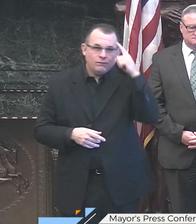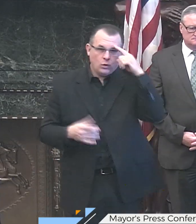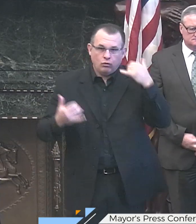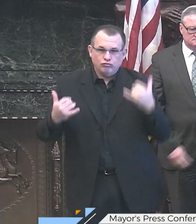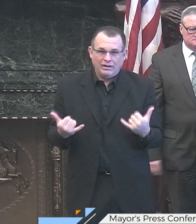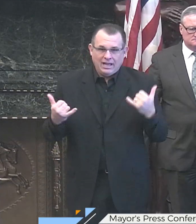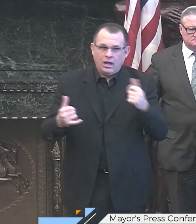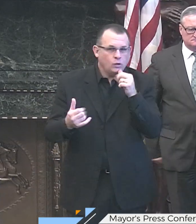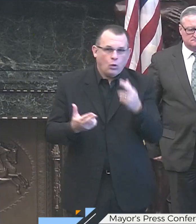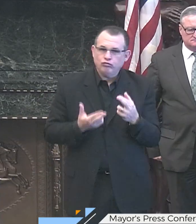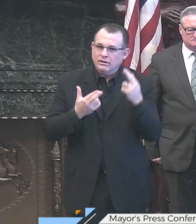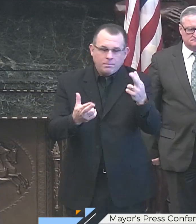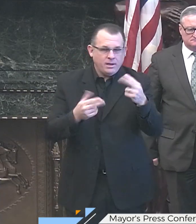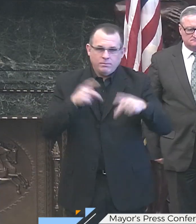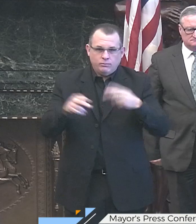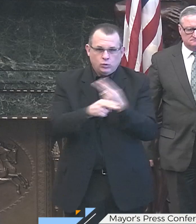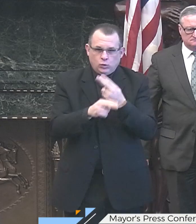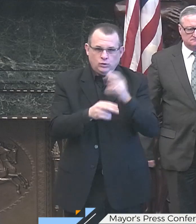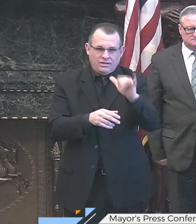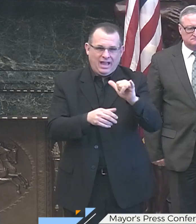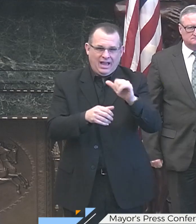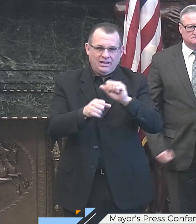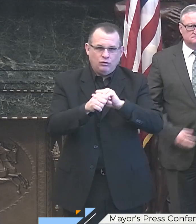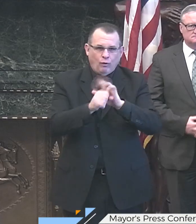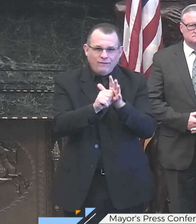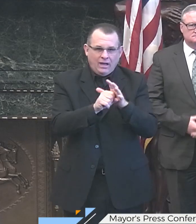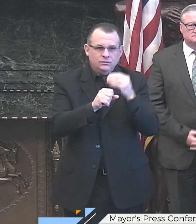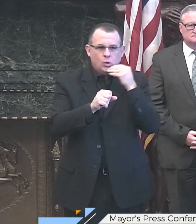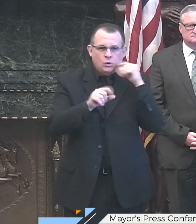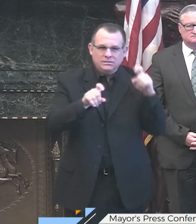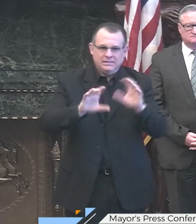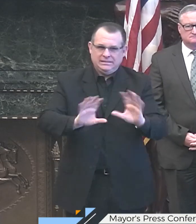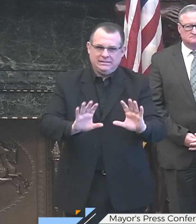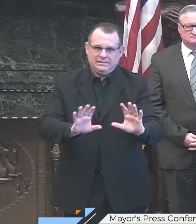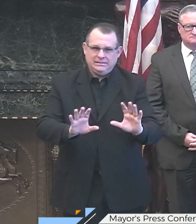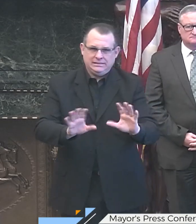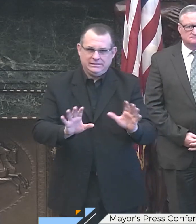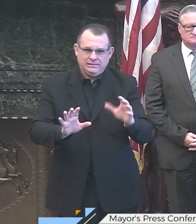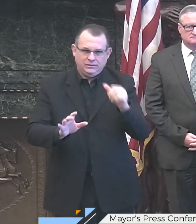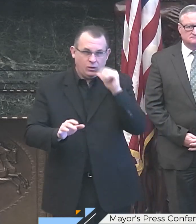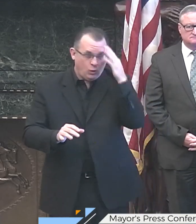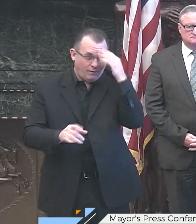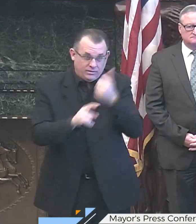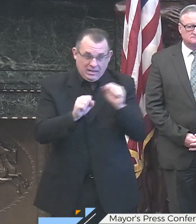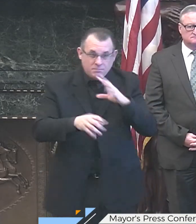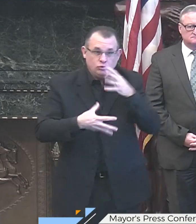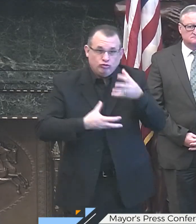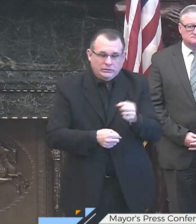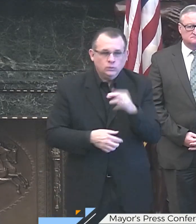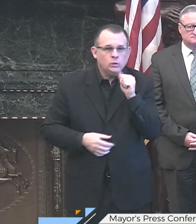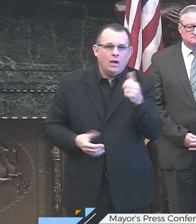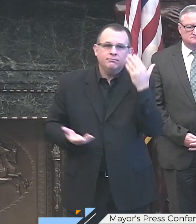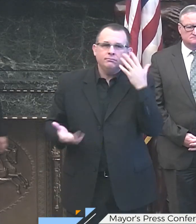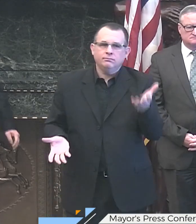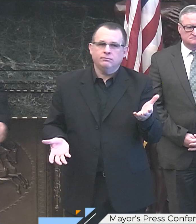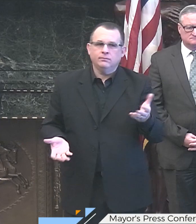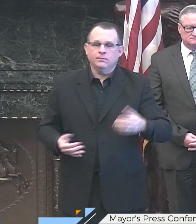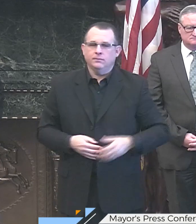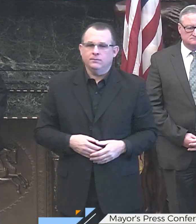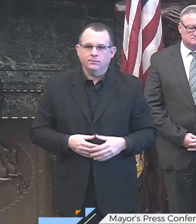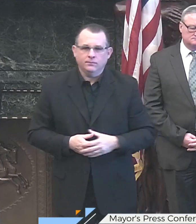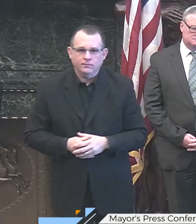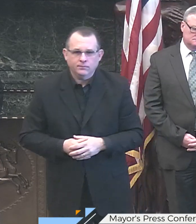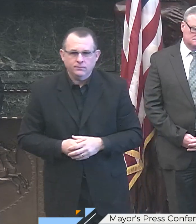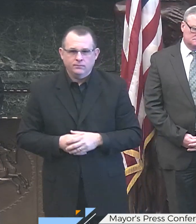we don't know how accurate they are. Stay tuned for more guidance on that. Okay, thank you. And then the other question